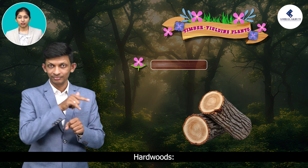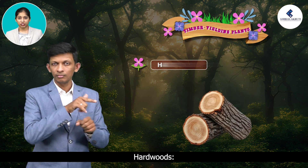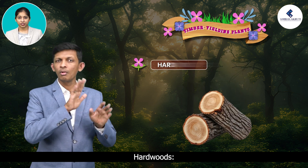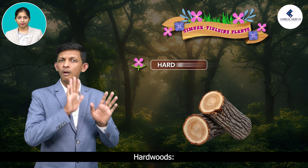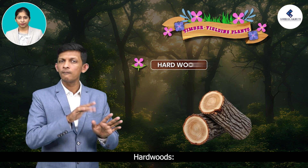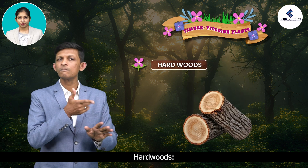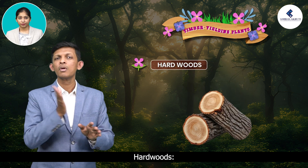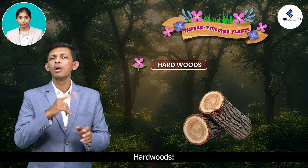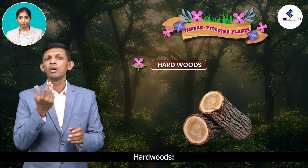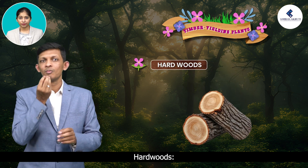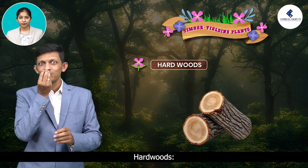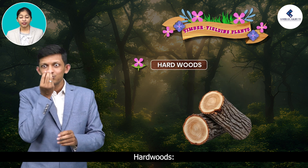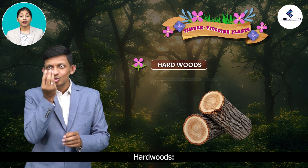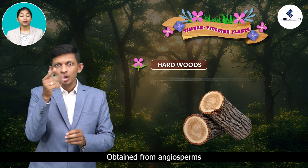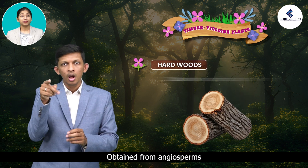Hardwoods,